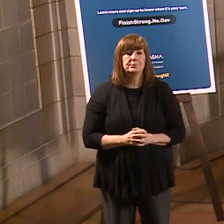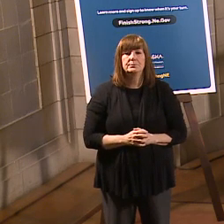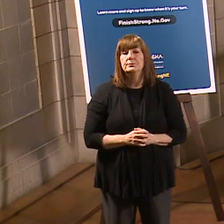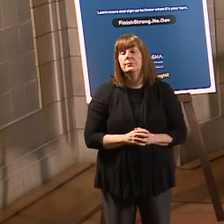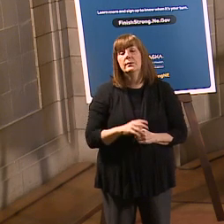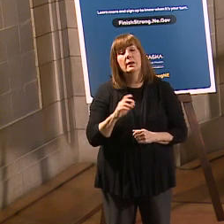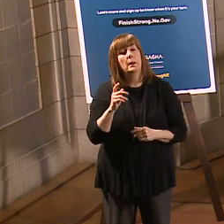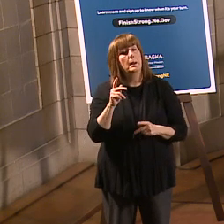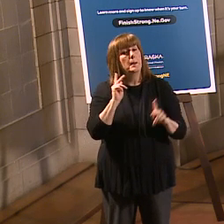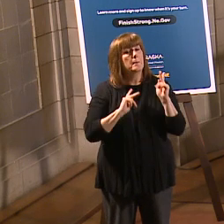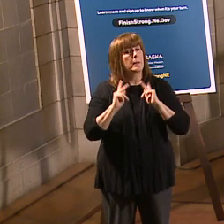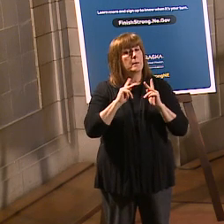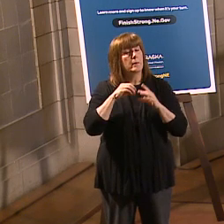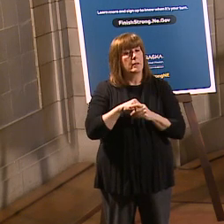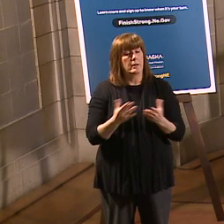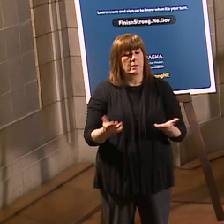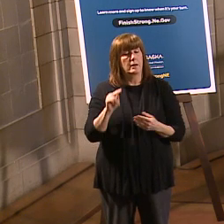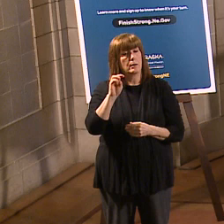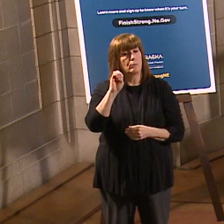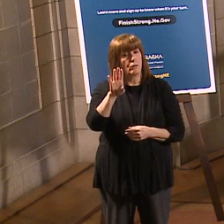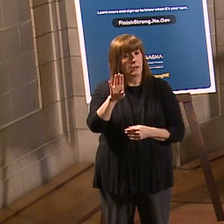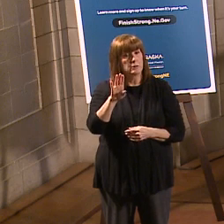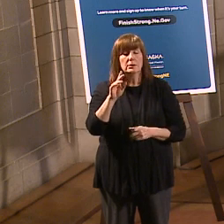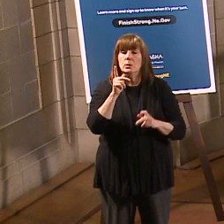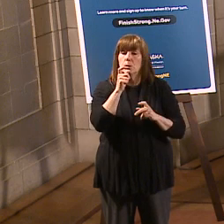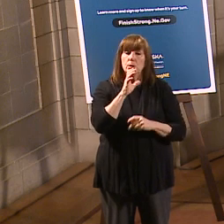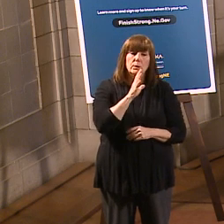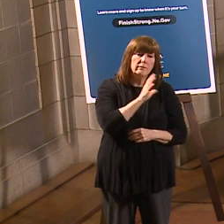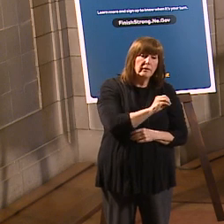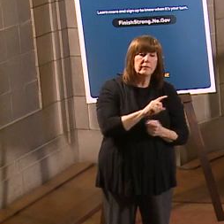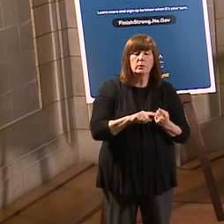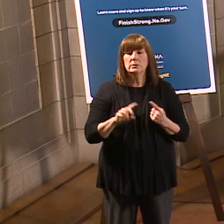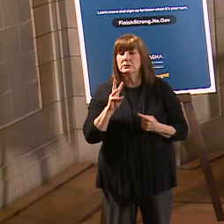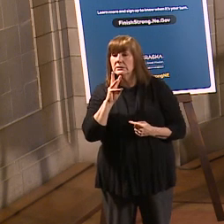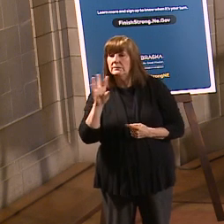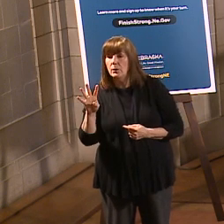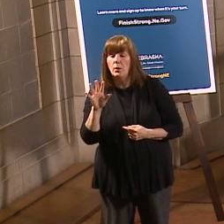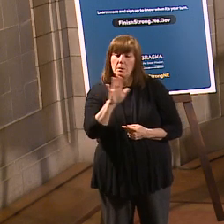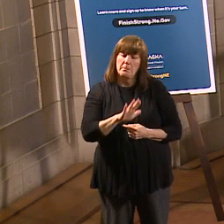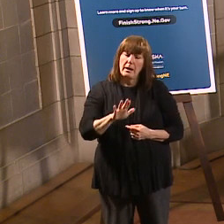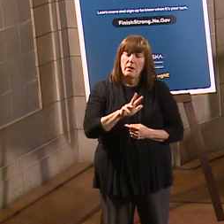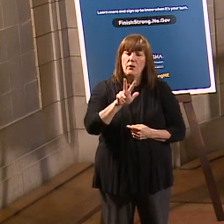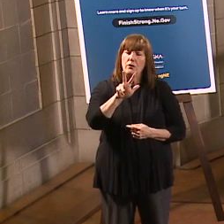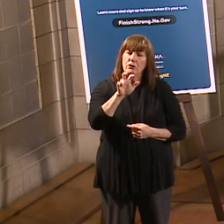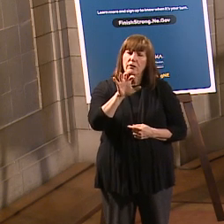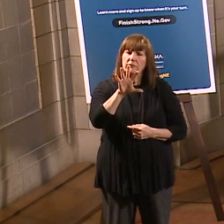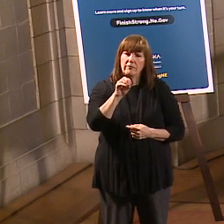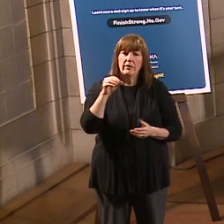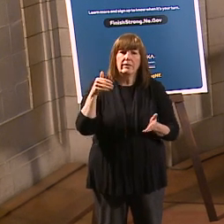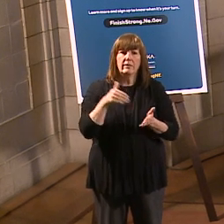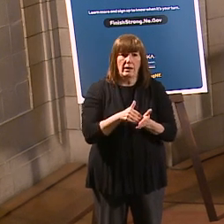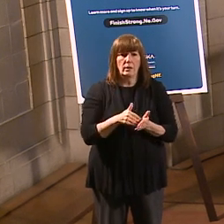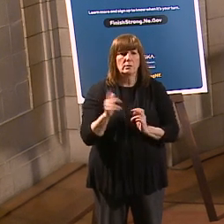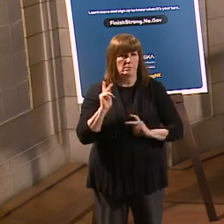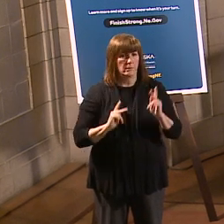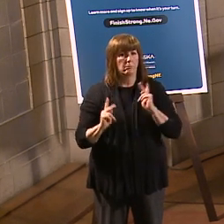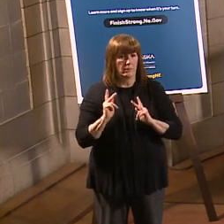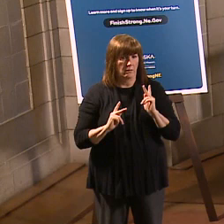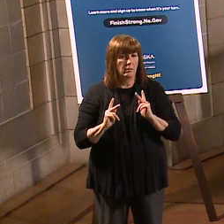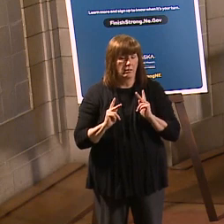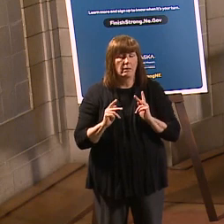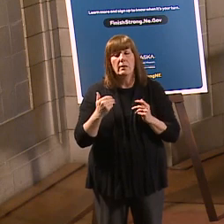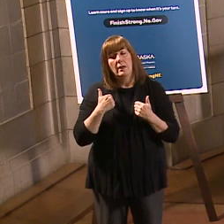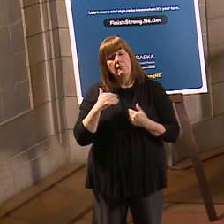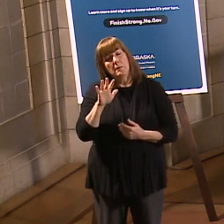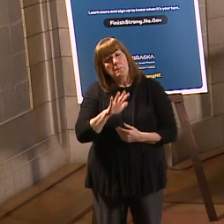The population in Nebraska in the age 50 to 64-year-old group is approximately 350,000 people, and